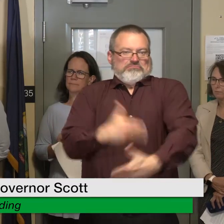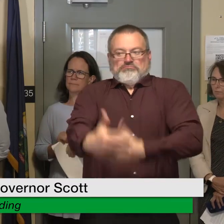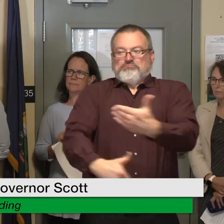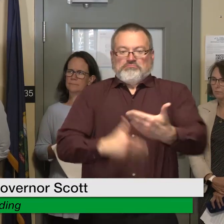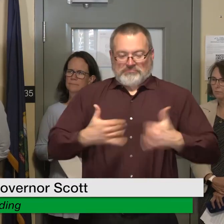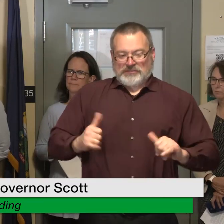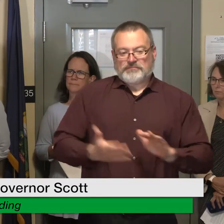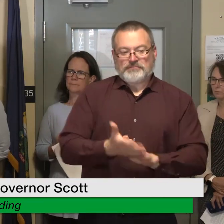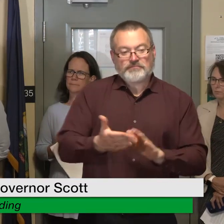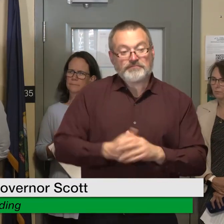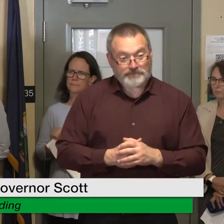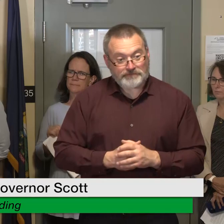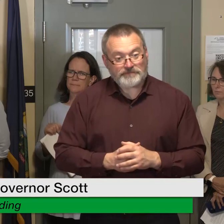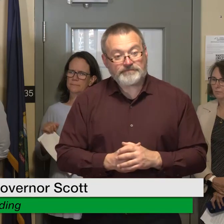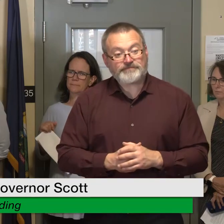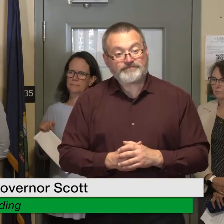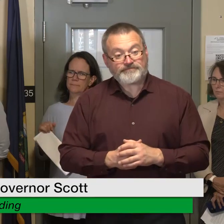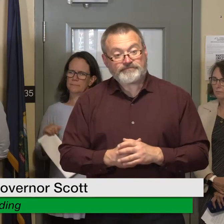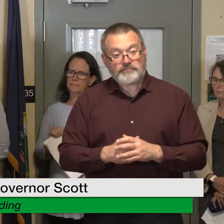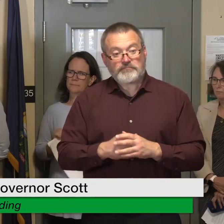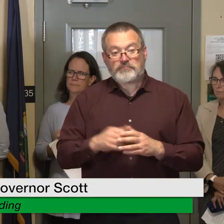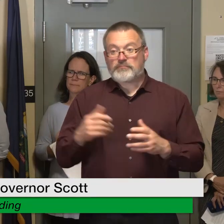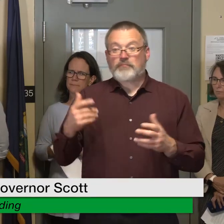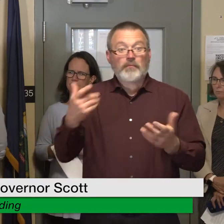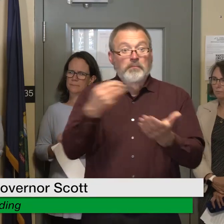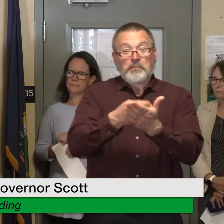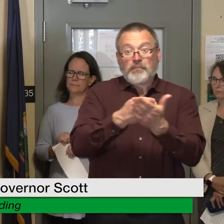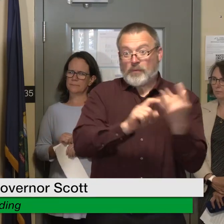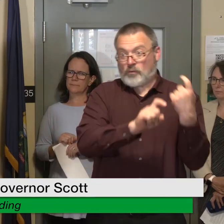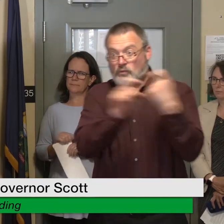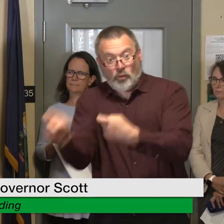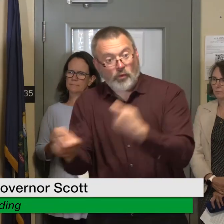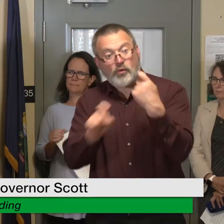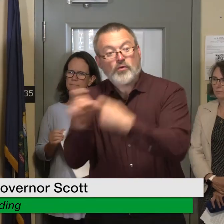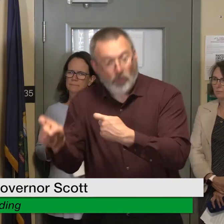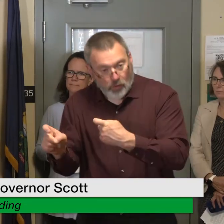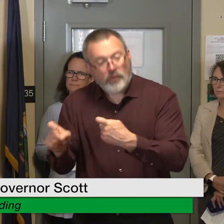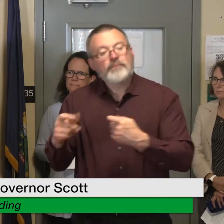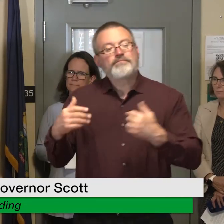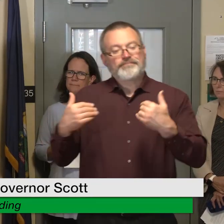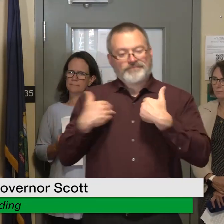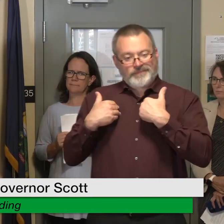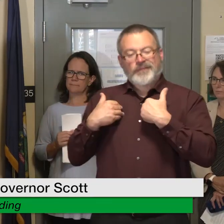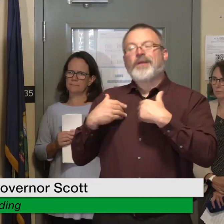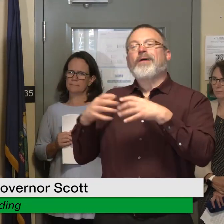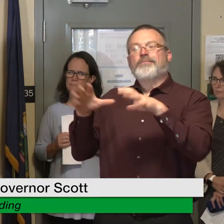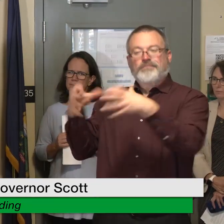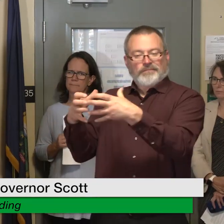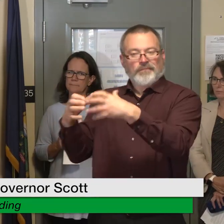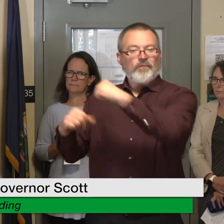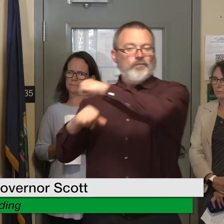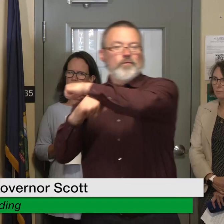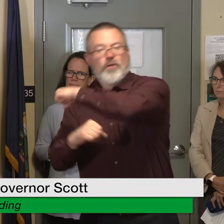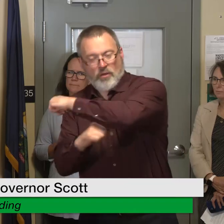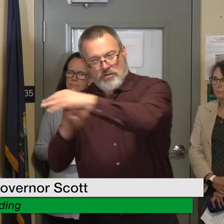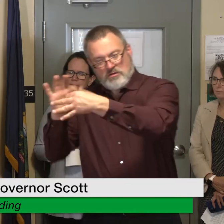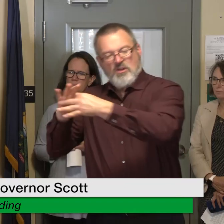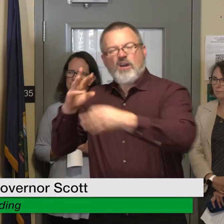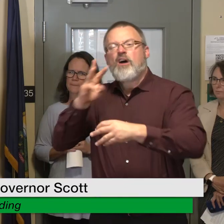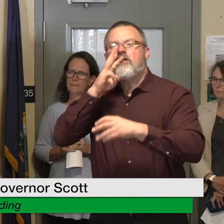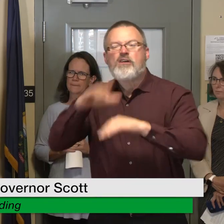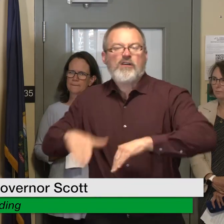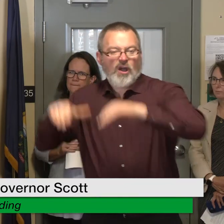Cash donations can also be made to Vermont Communities Foundation's Flood Response Recovery Fund, and they can be made online at